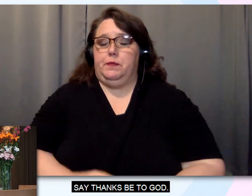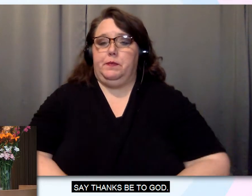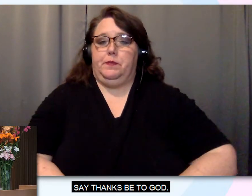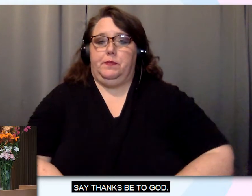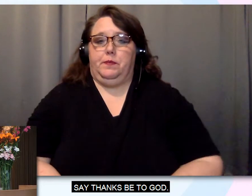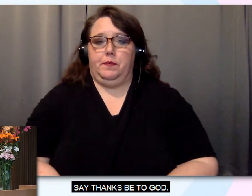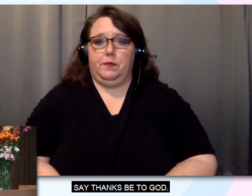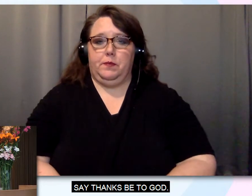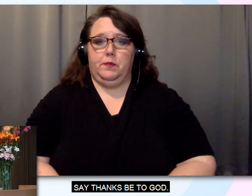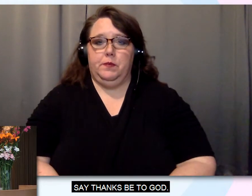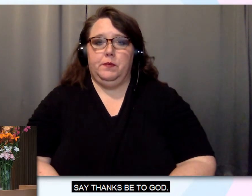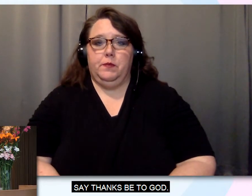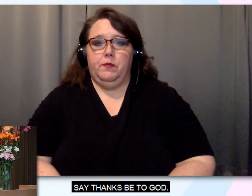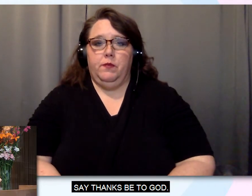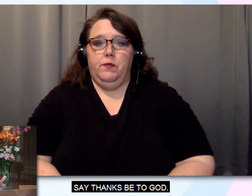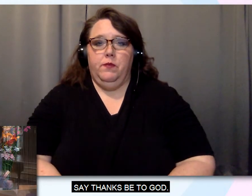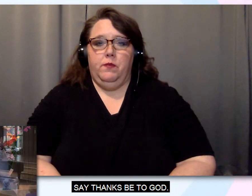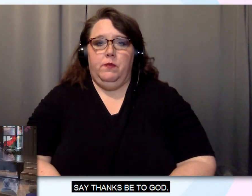God.